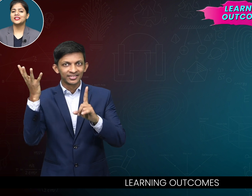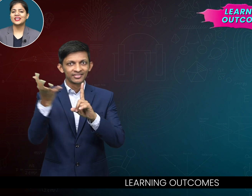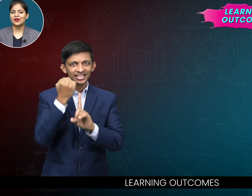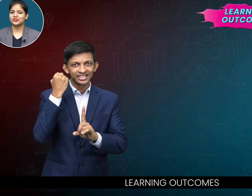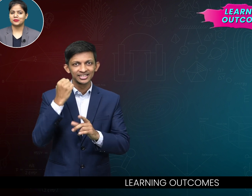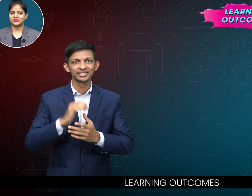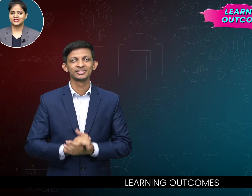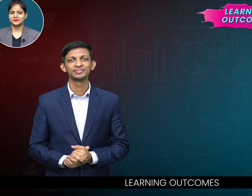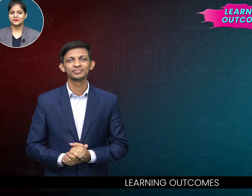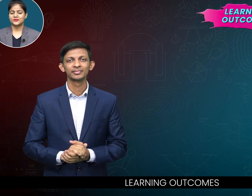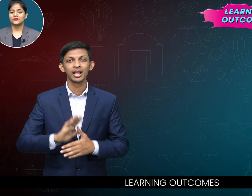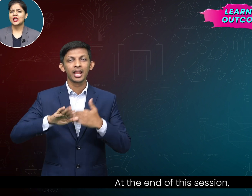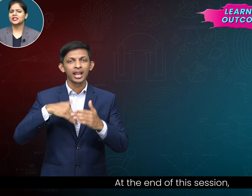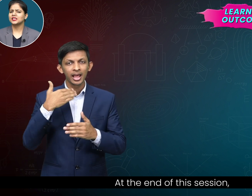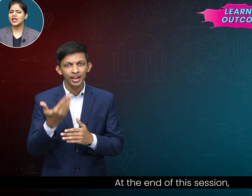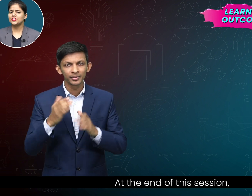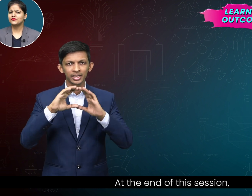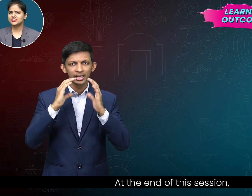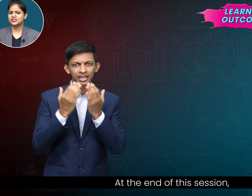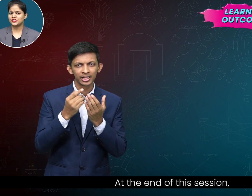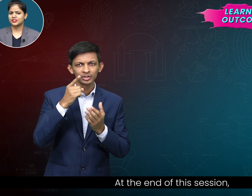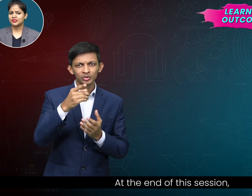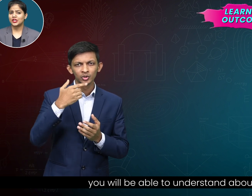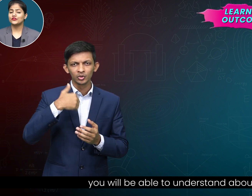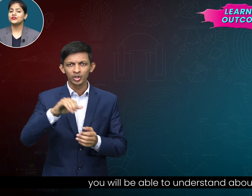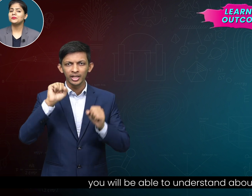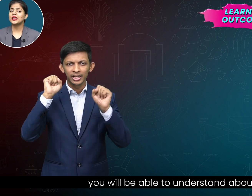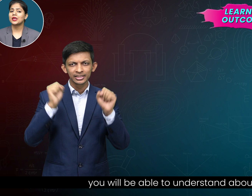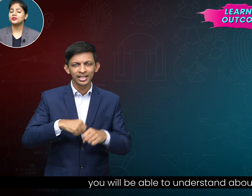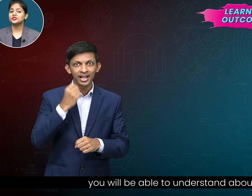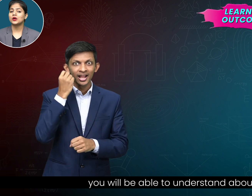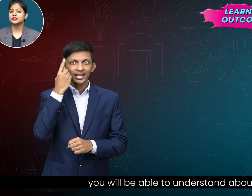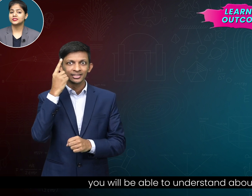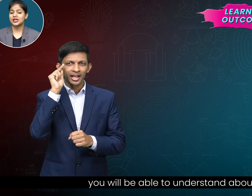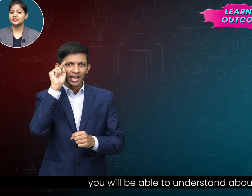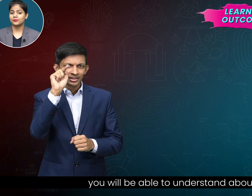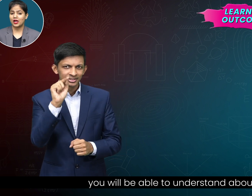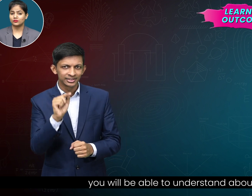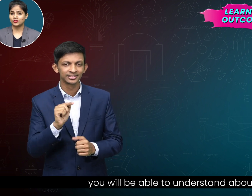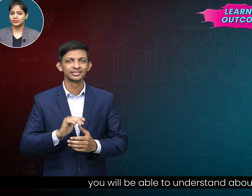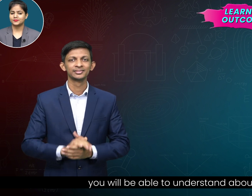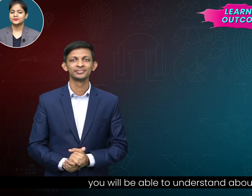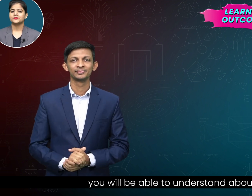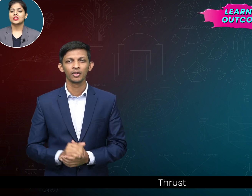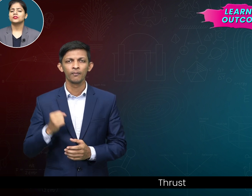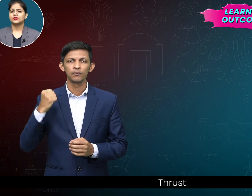Learning outcomes. At the end of this session, you will be able to understand about